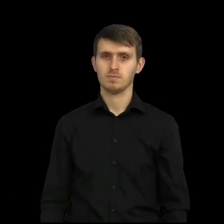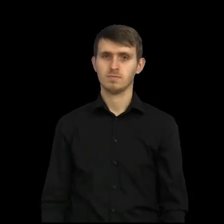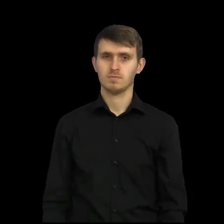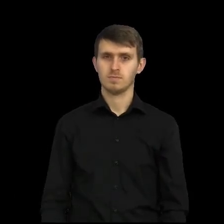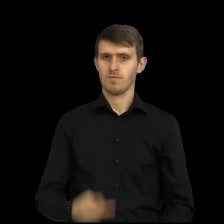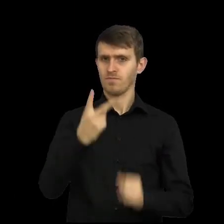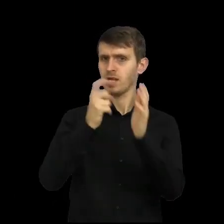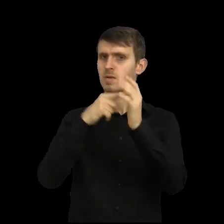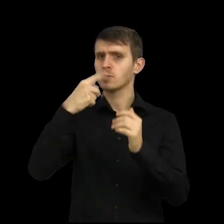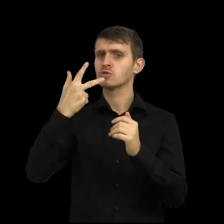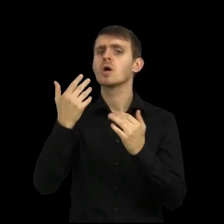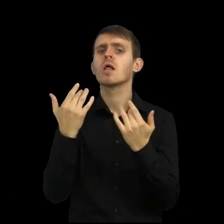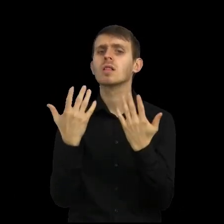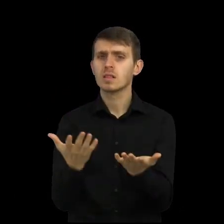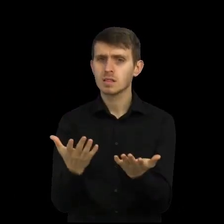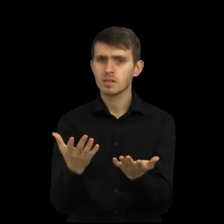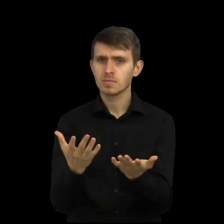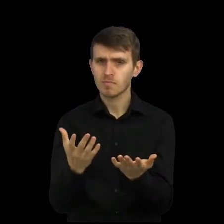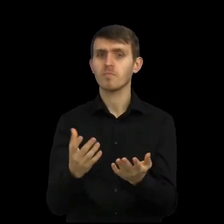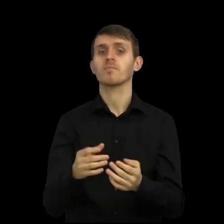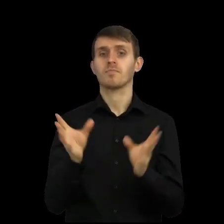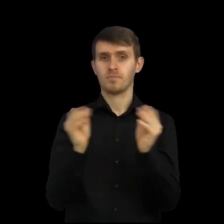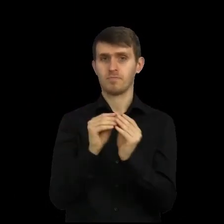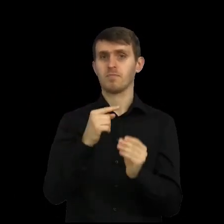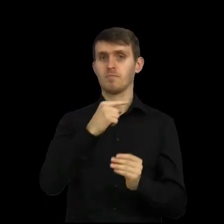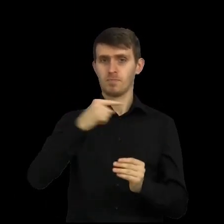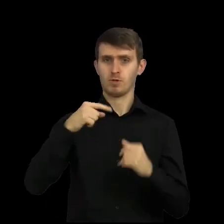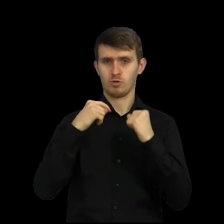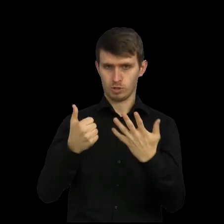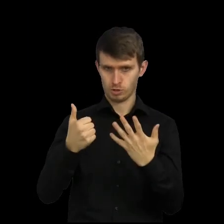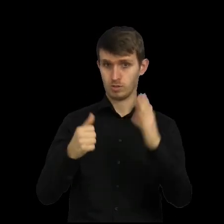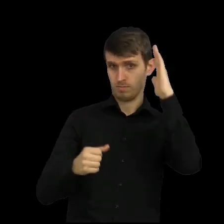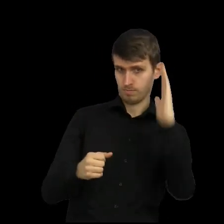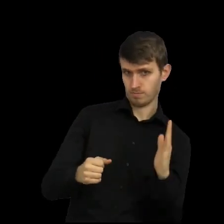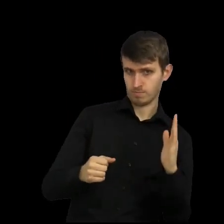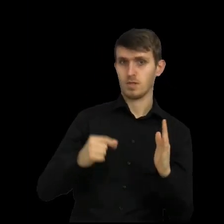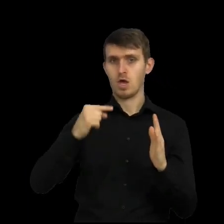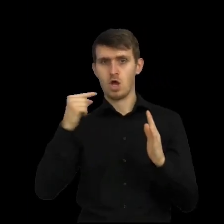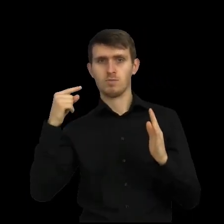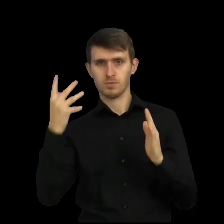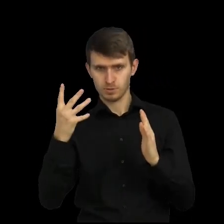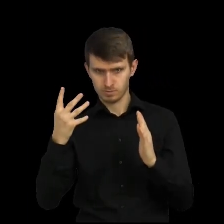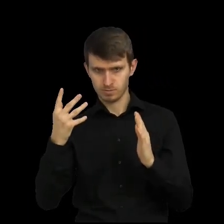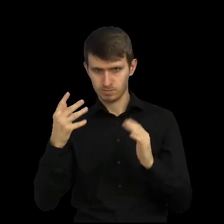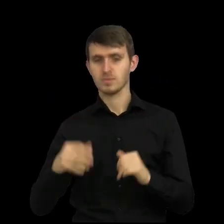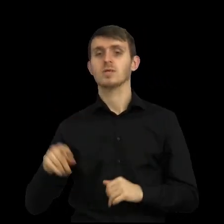So what's 2 times negative 3? 2 times negative 3 is negative 6. Minus 5, the absolute value of that should be equal